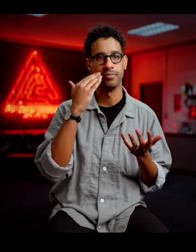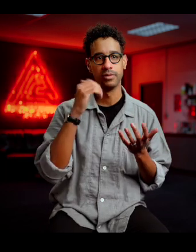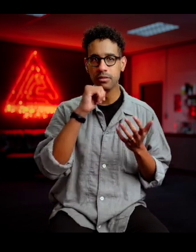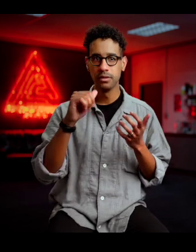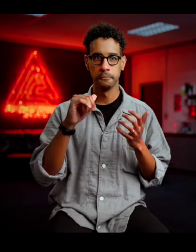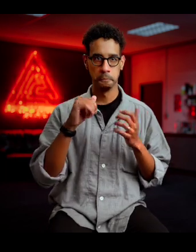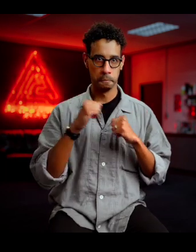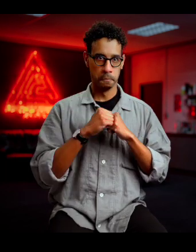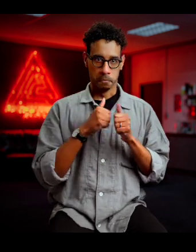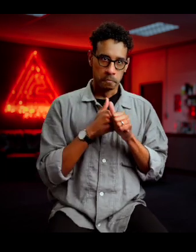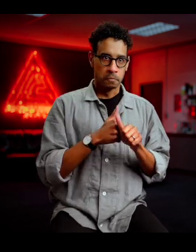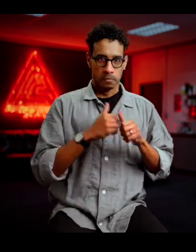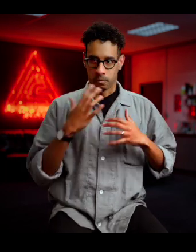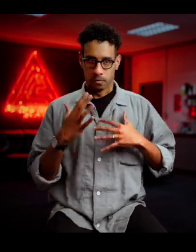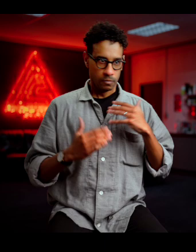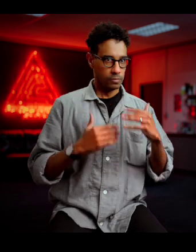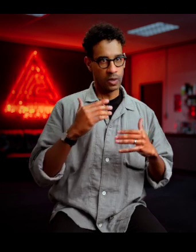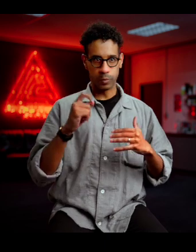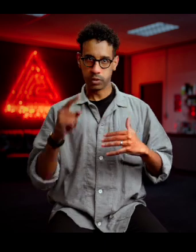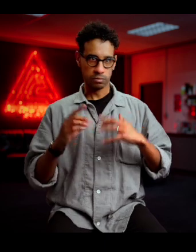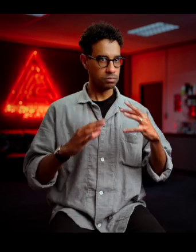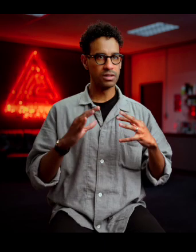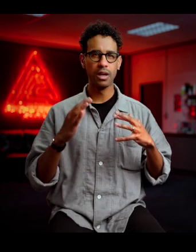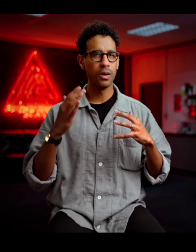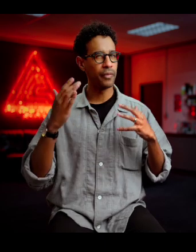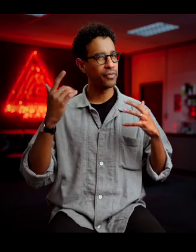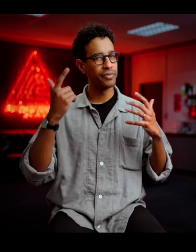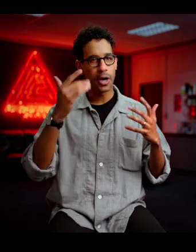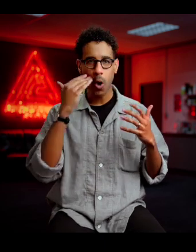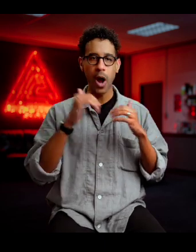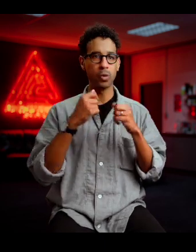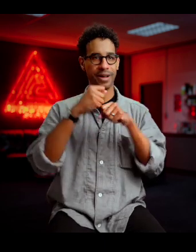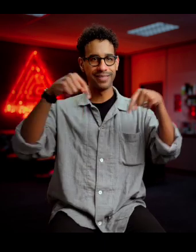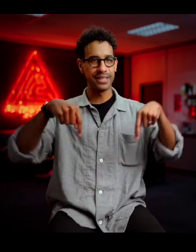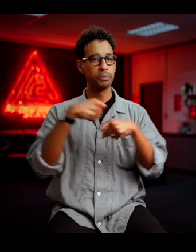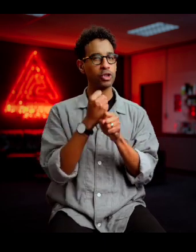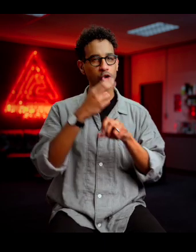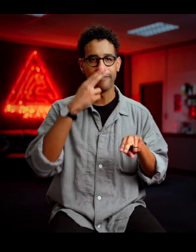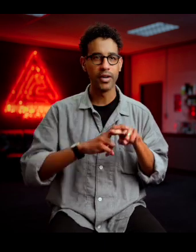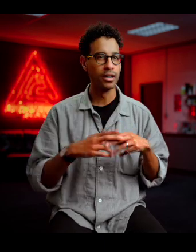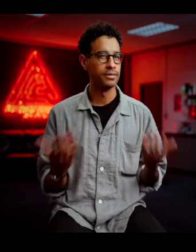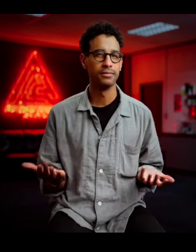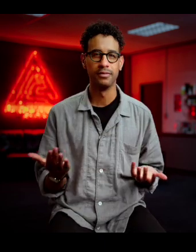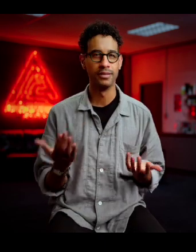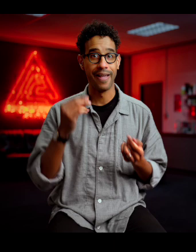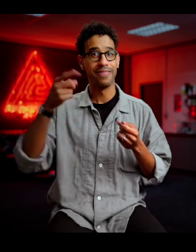and not just feel we have to follow our lines and be robotic in the way that we come across, but how to make this production fun. And